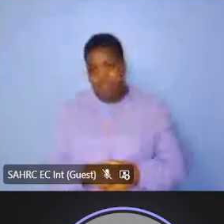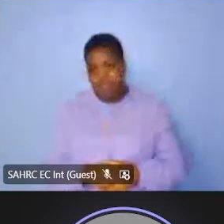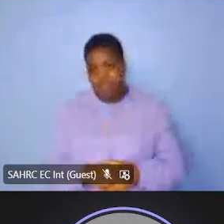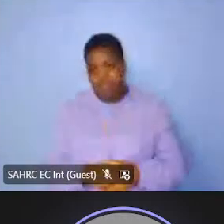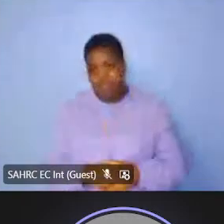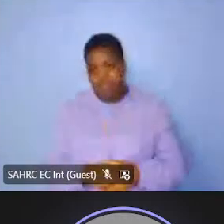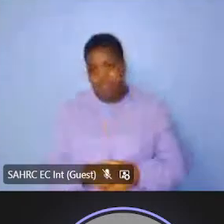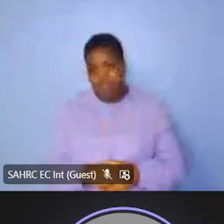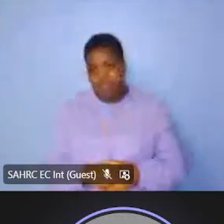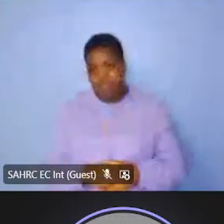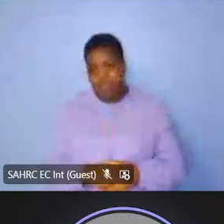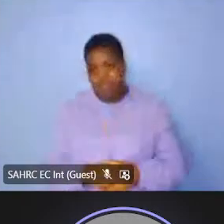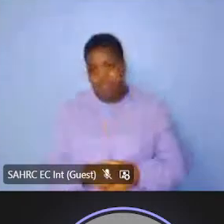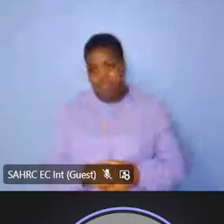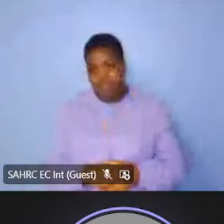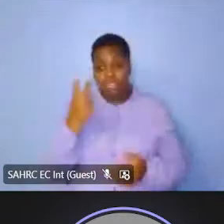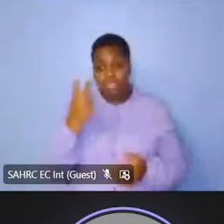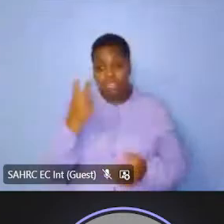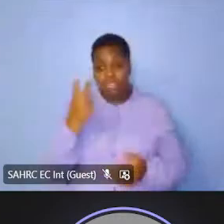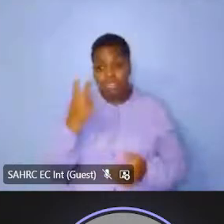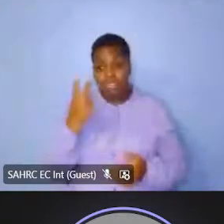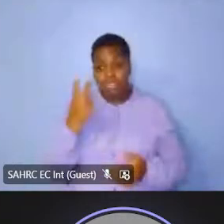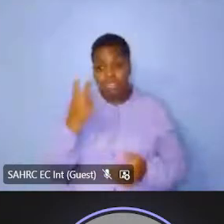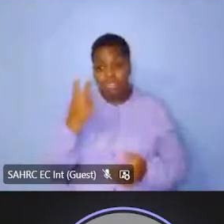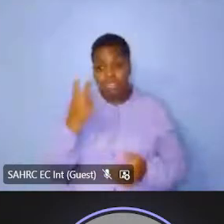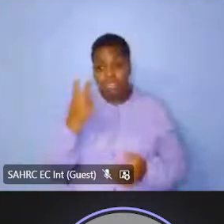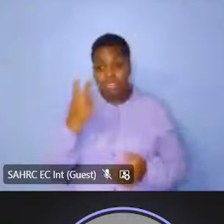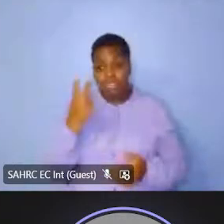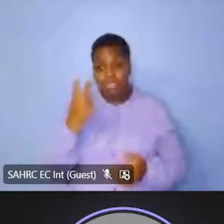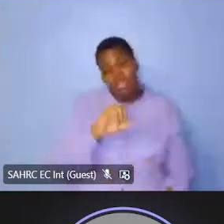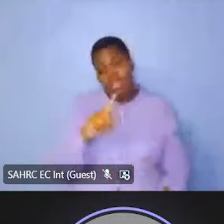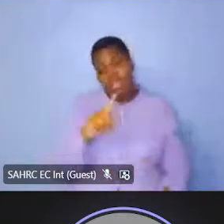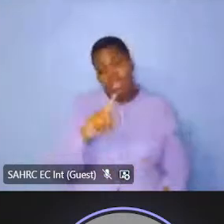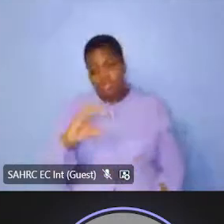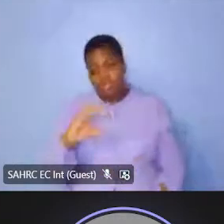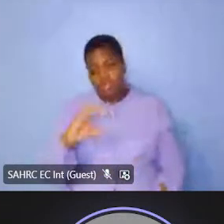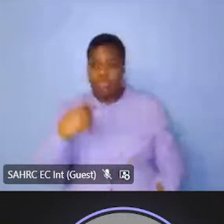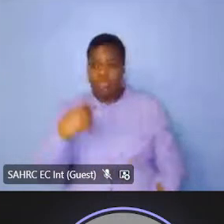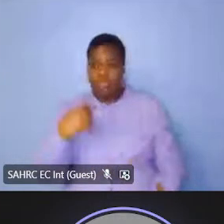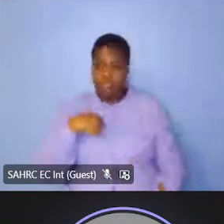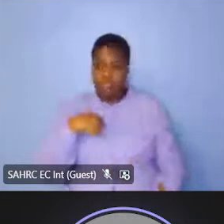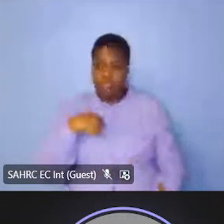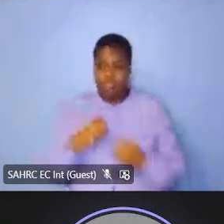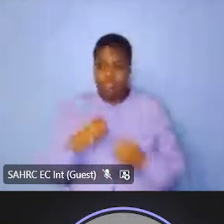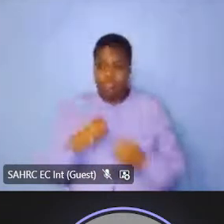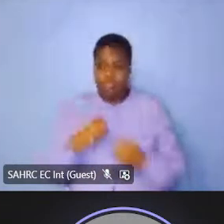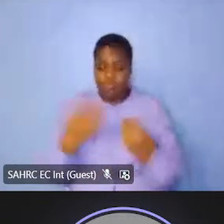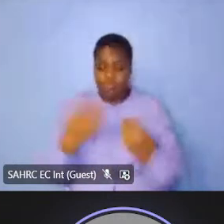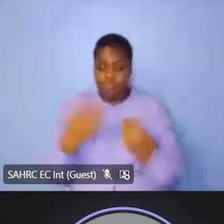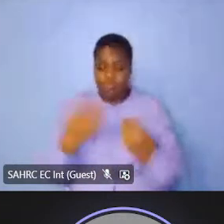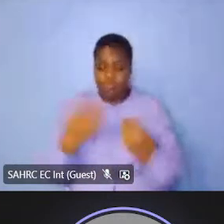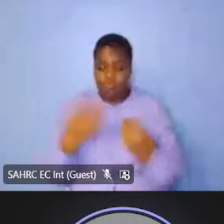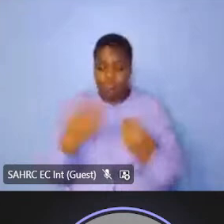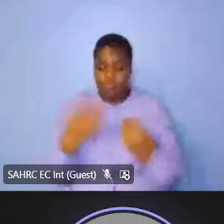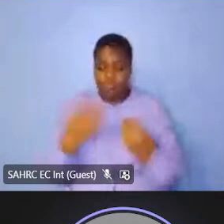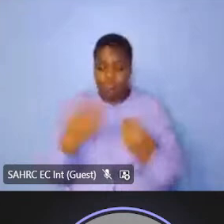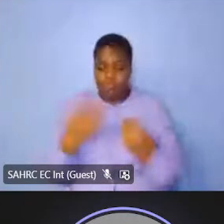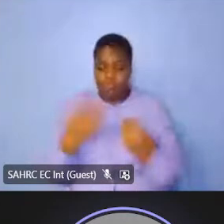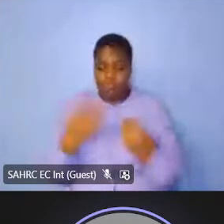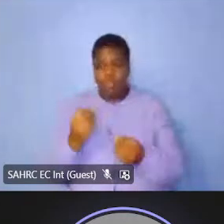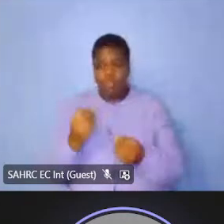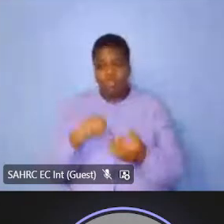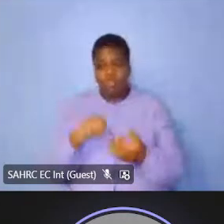which we've seen and which we as the ELC have commented on, in many instances, are riddled with highly concerning and